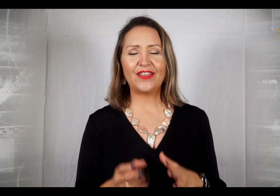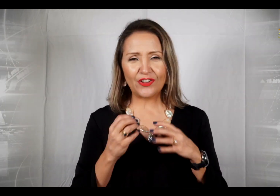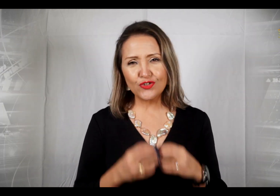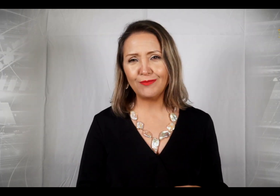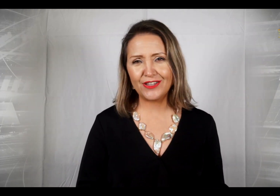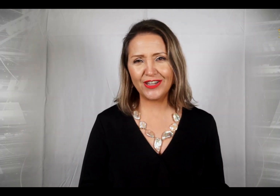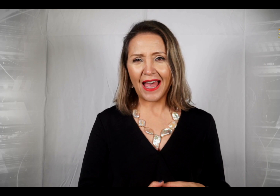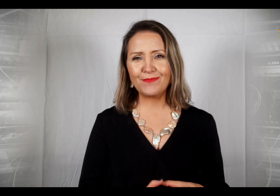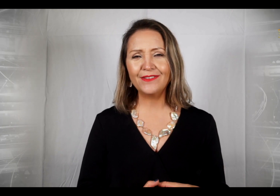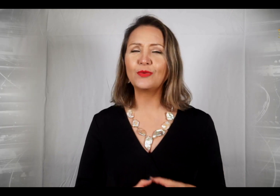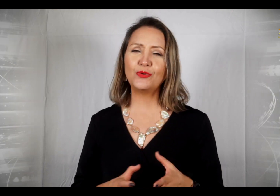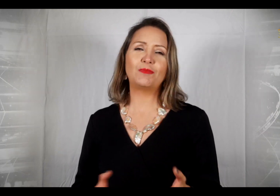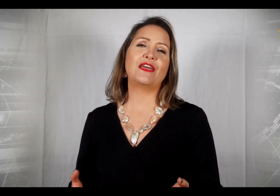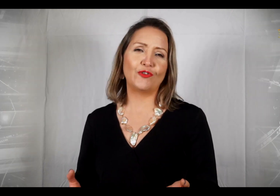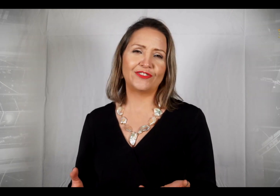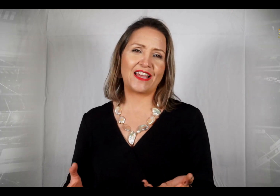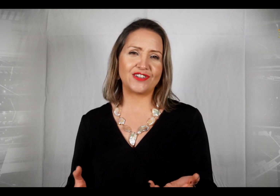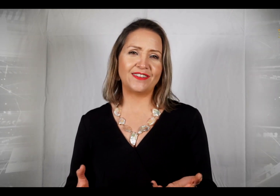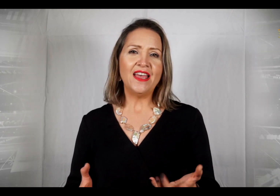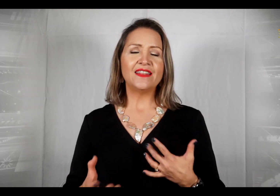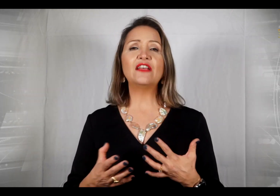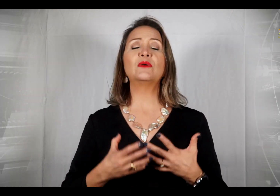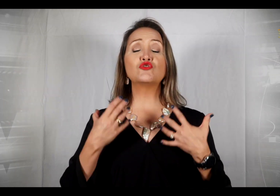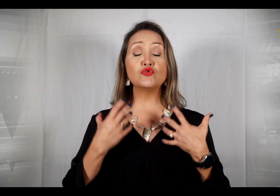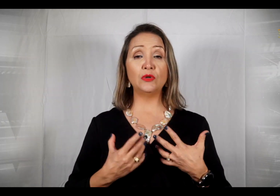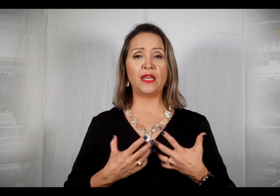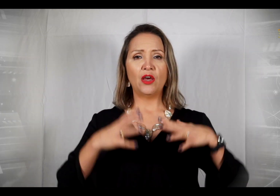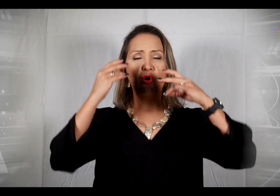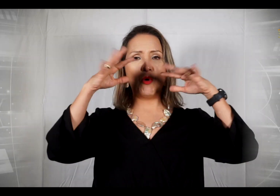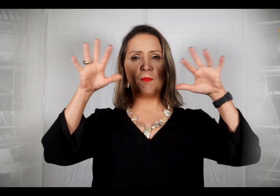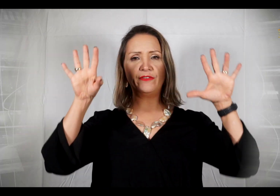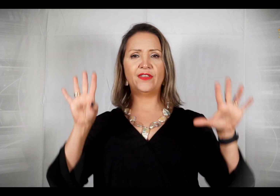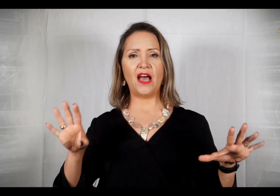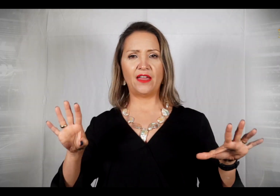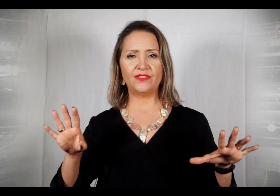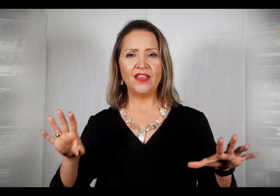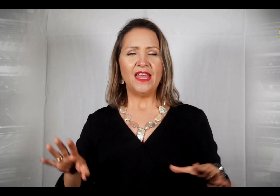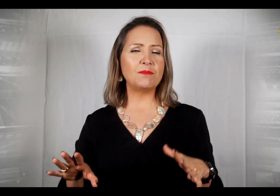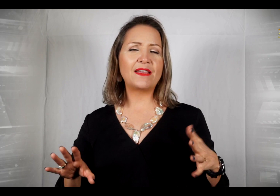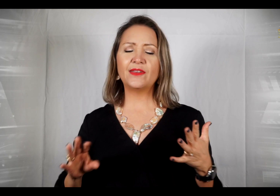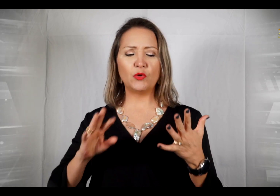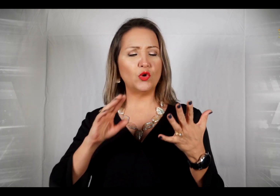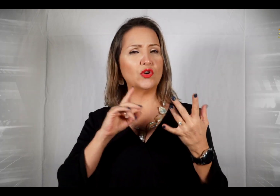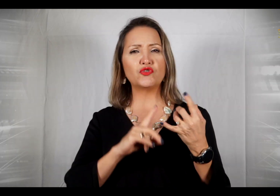true magic happens when you apply false lashes. That's what truly opens the eyes. It makes them look